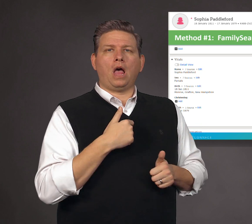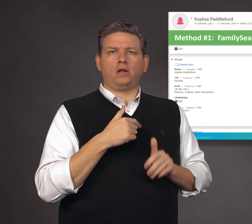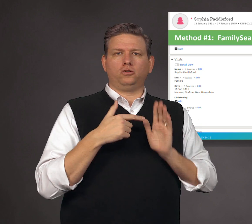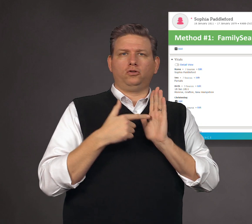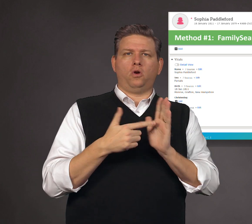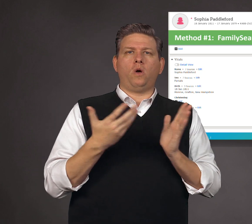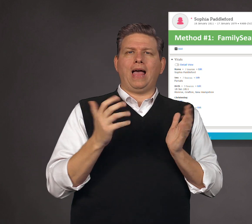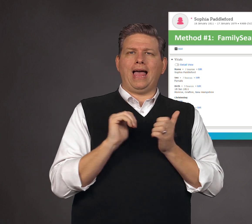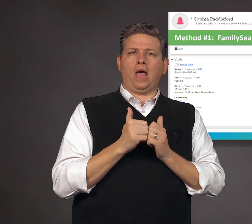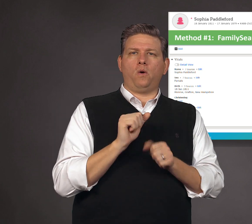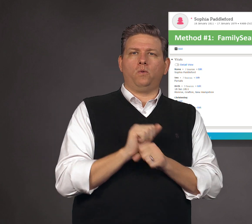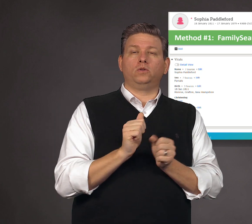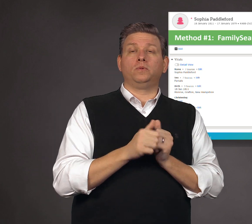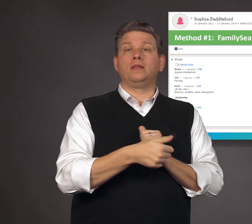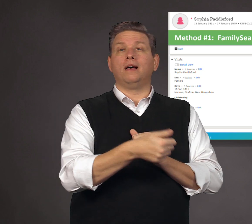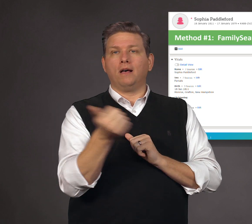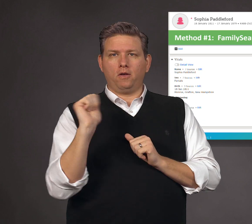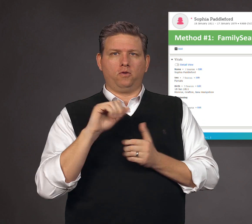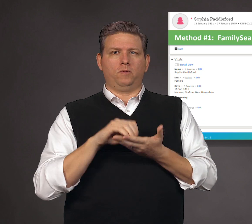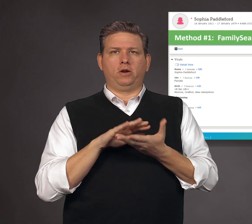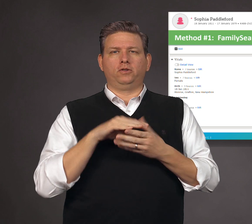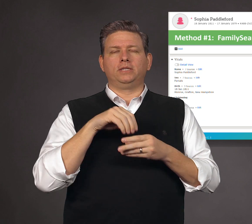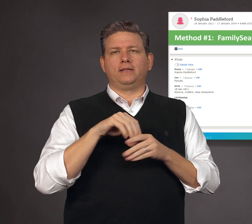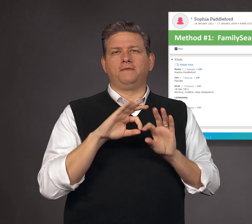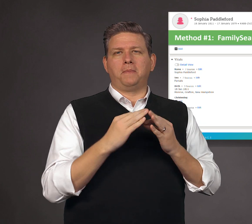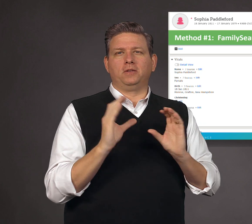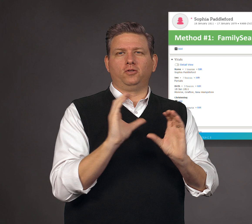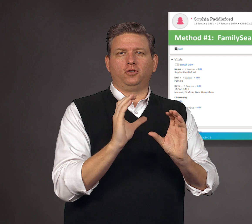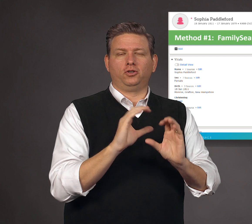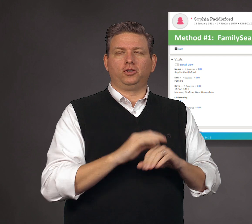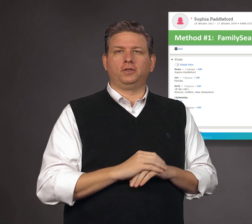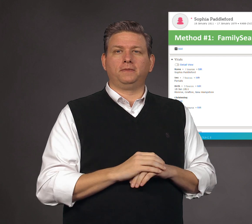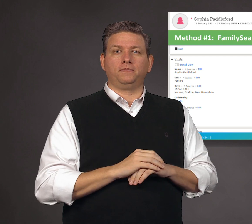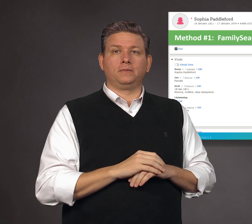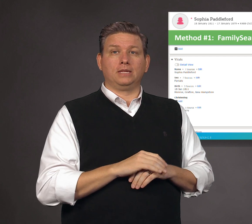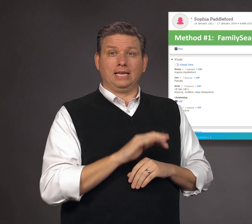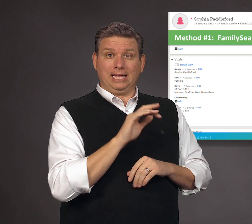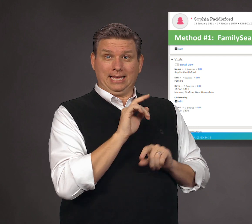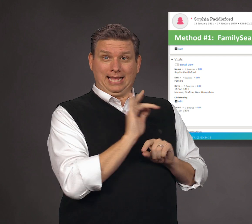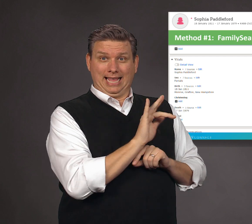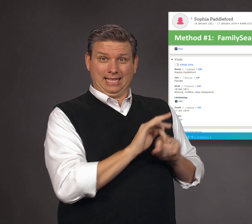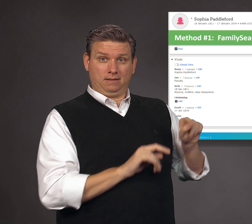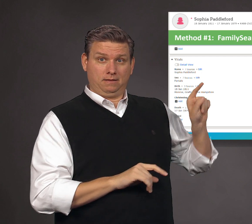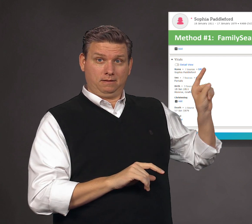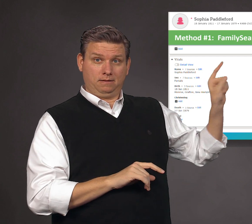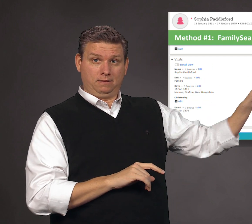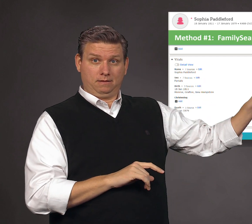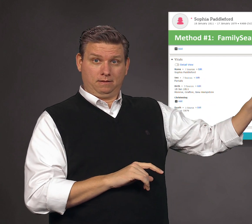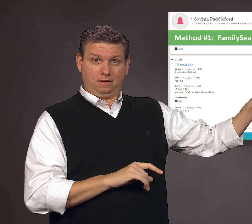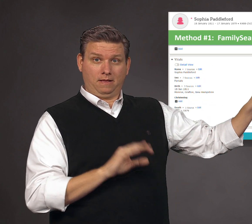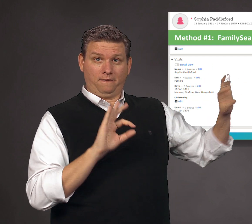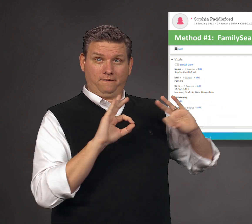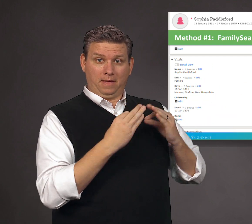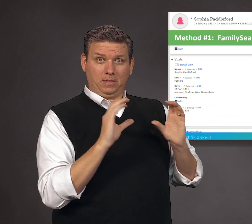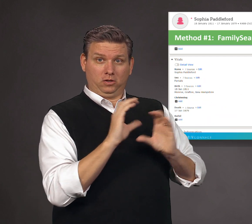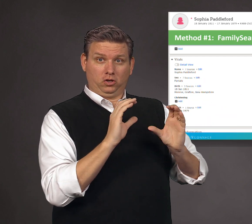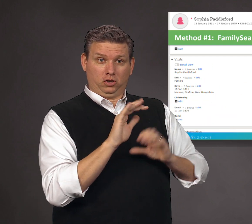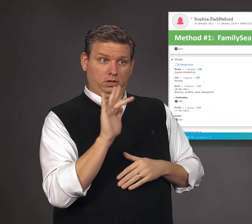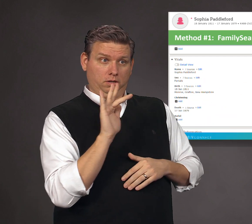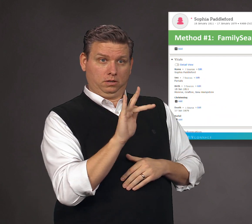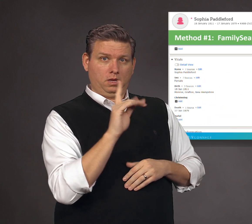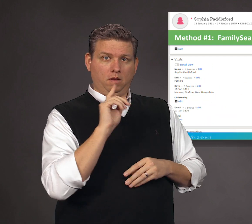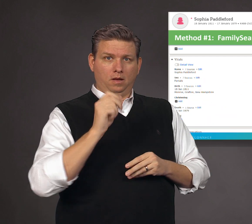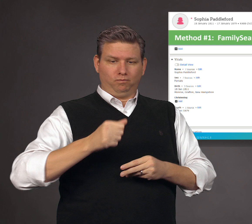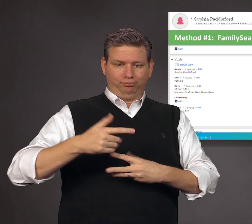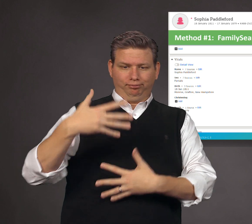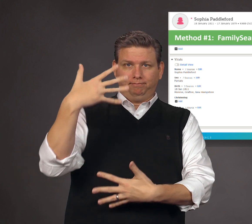with other records discovered within FamilySearch. Click on the FamilySearch button at the right of the screen. This will auto-populate a